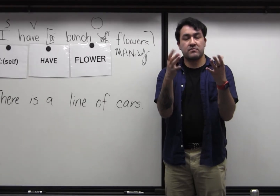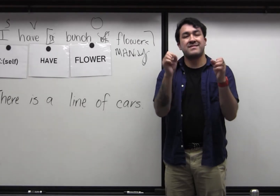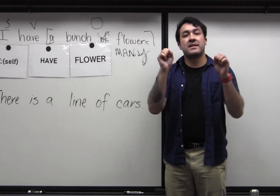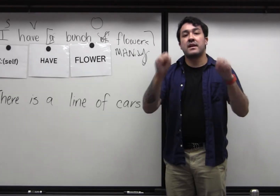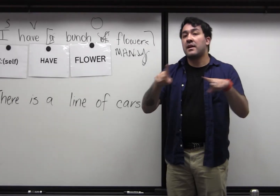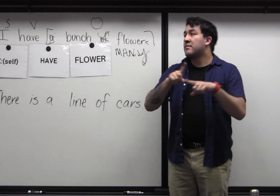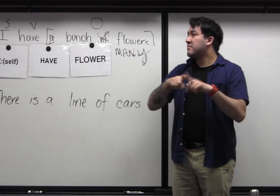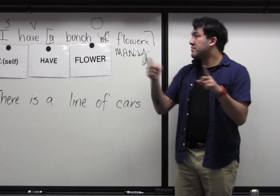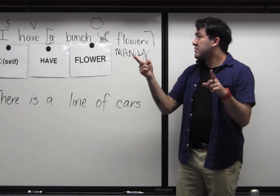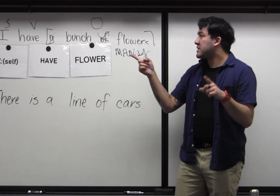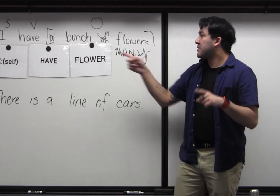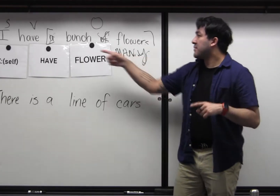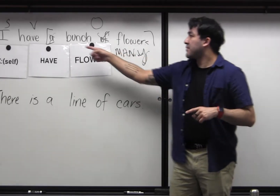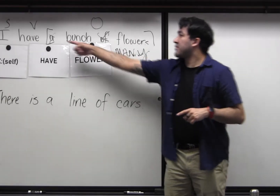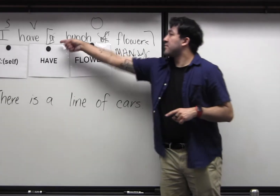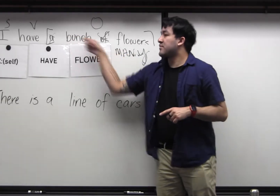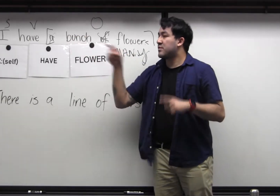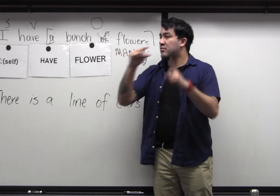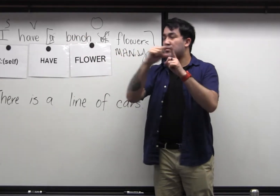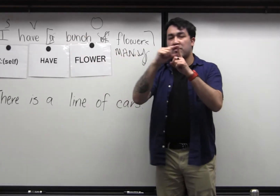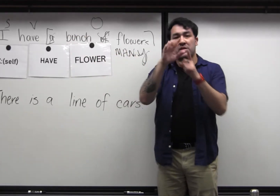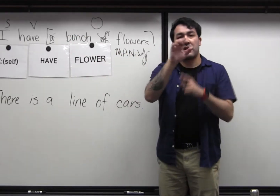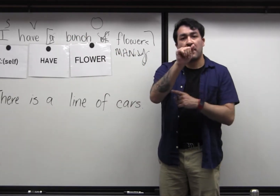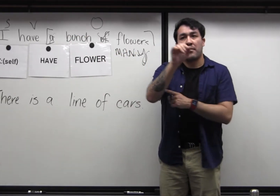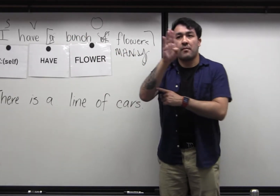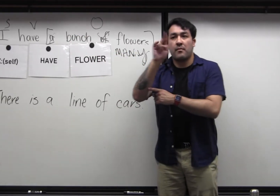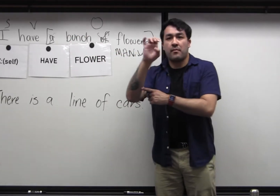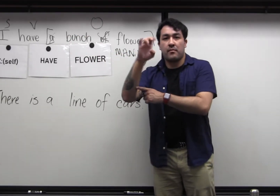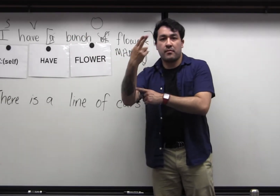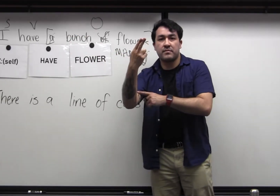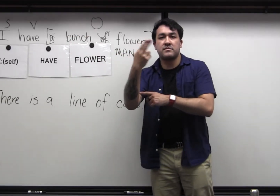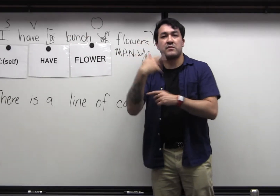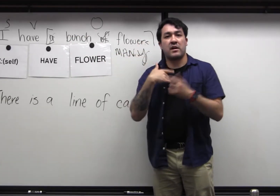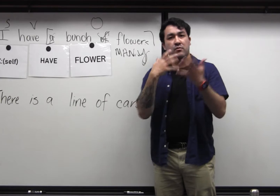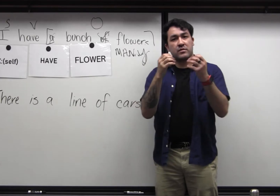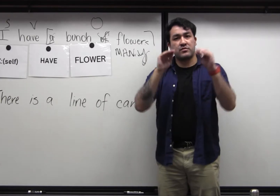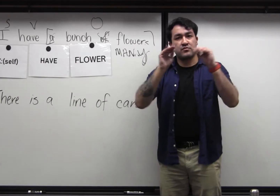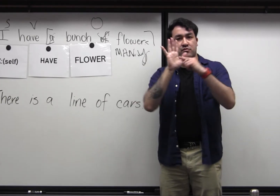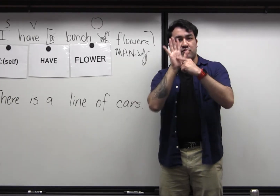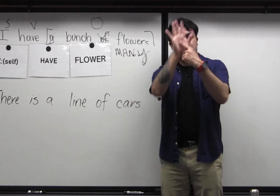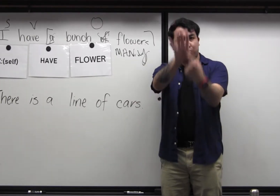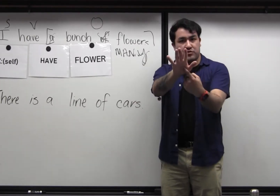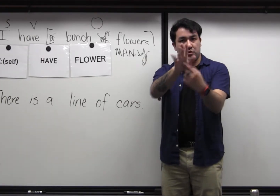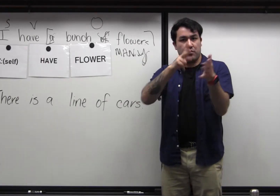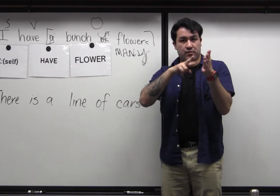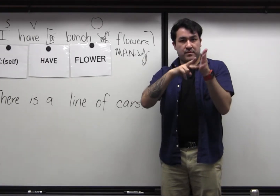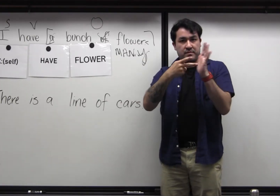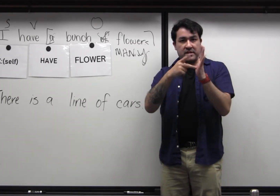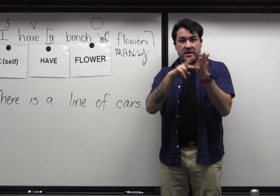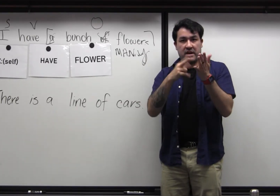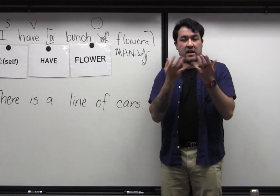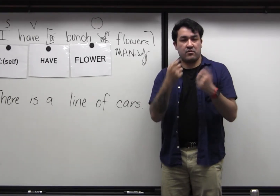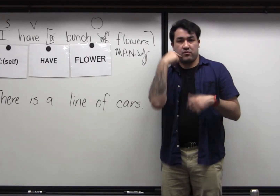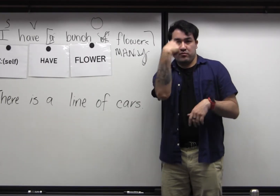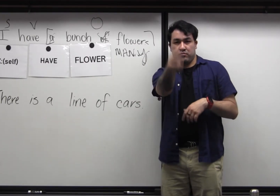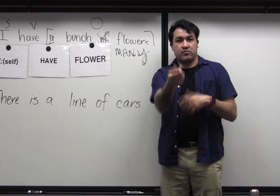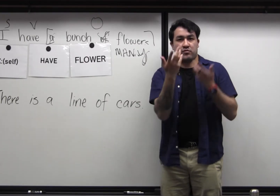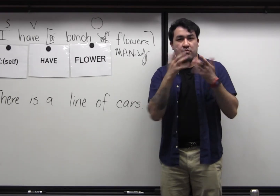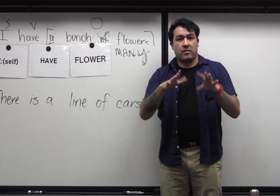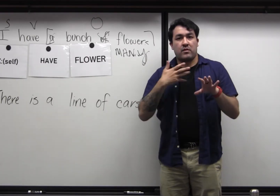many. But the word a bunch, I really want to show that meaning. I don't just want to tell